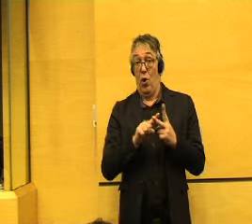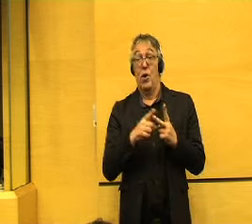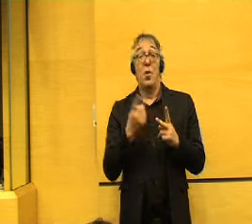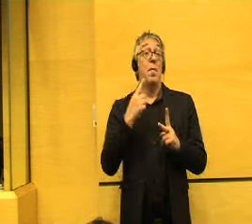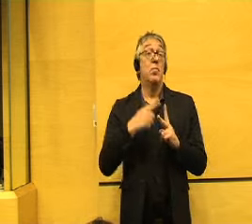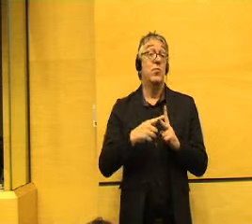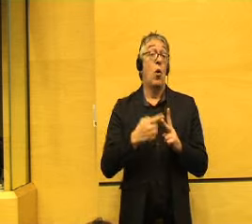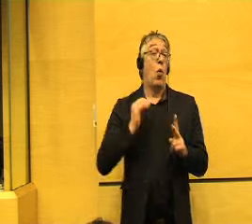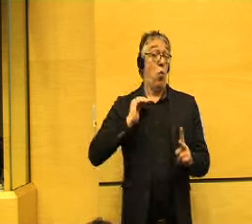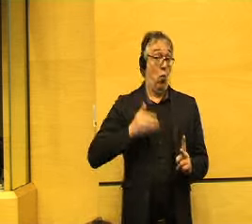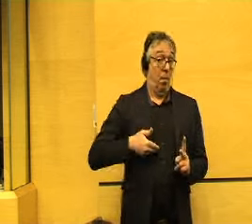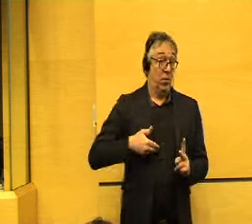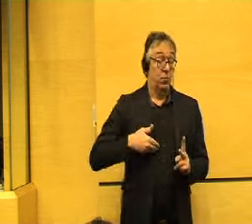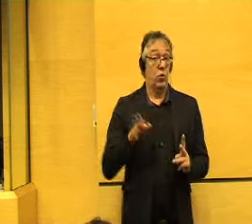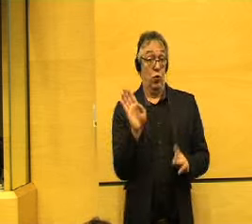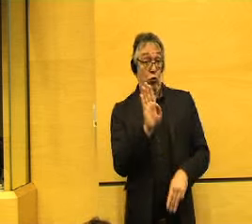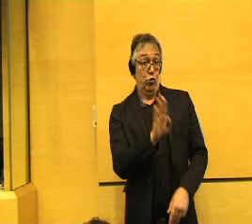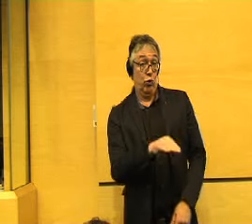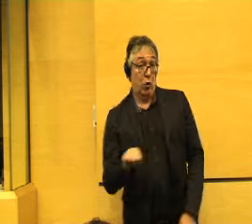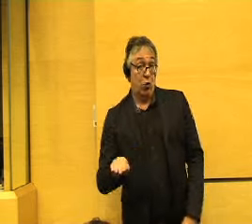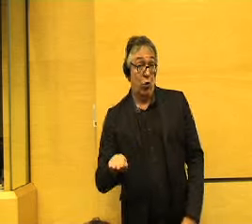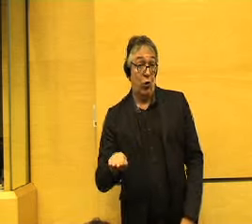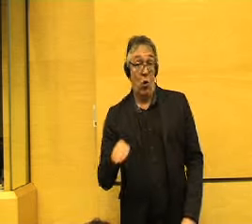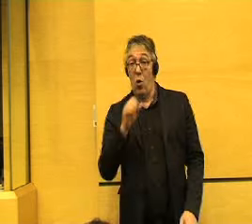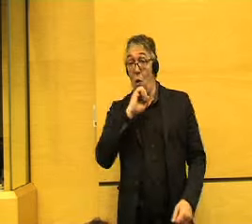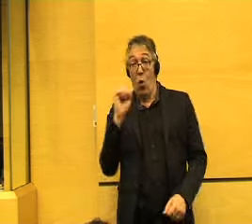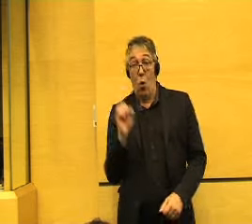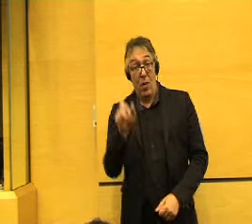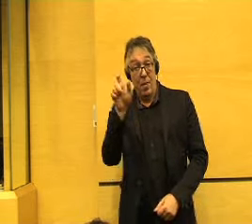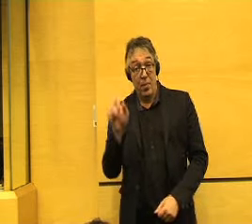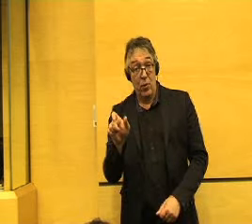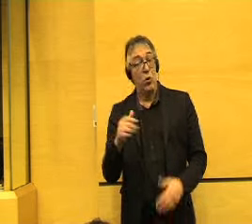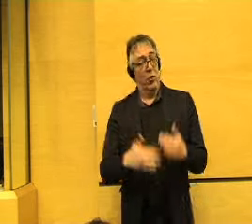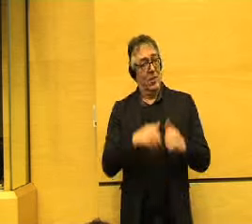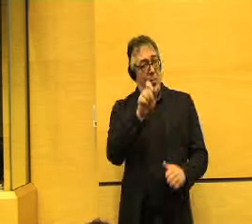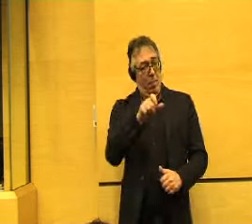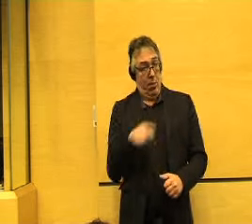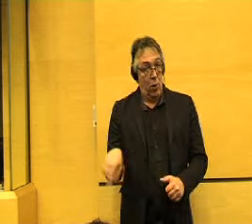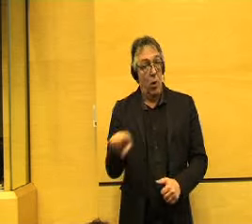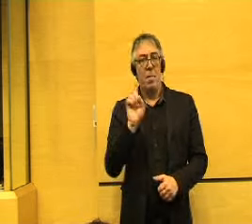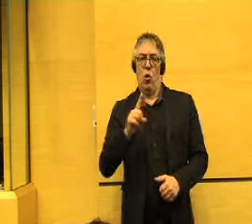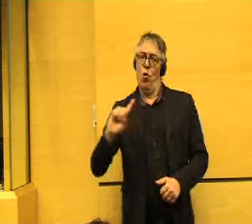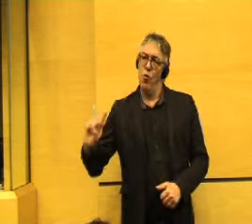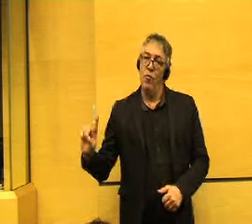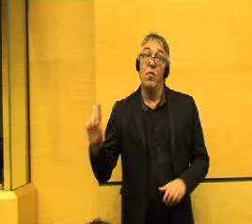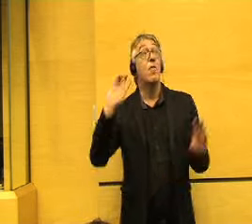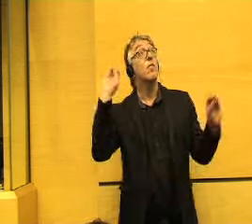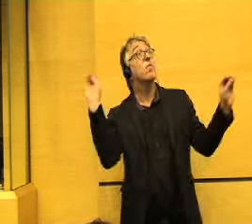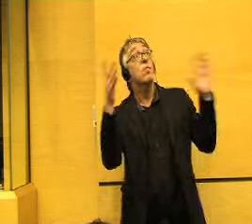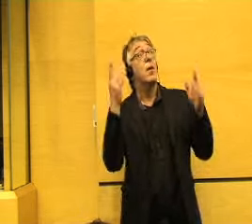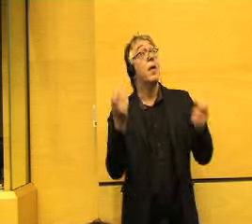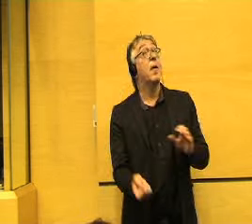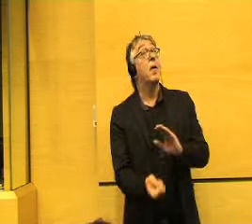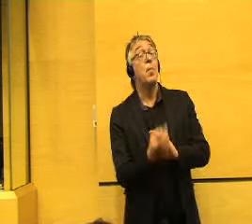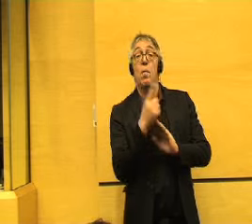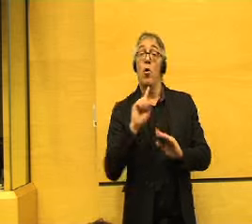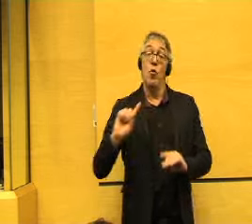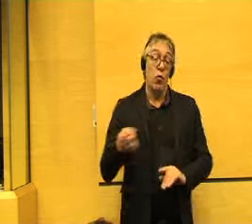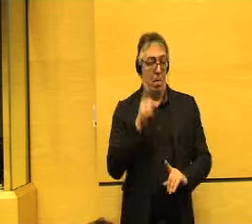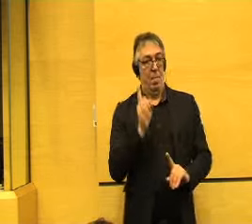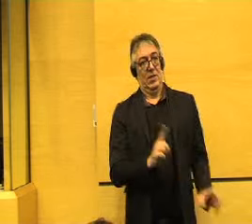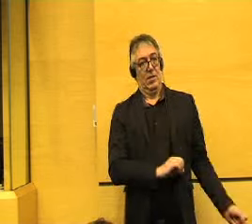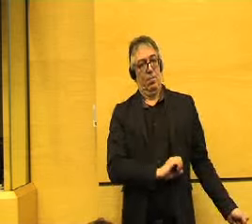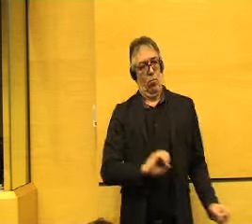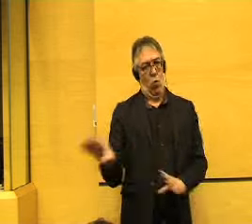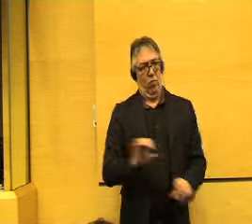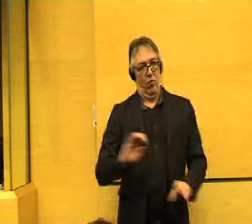children, and women to be moved first in risk situation. This section also provides guidelines of the damage